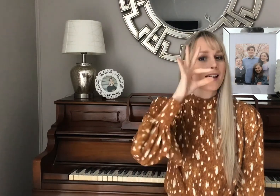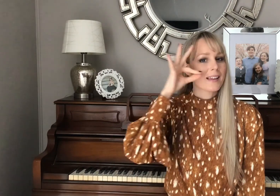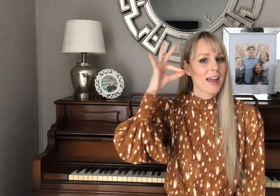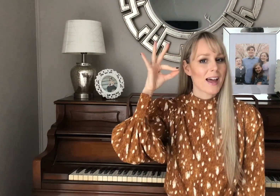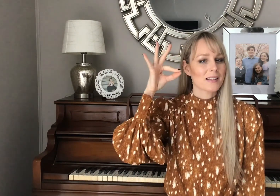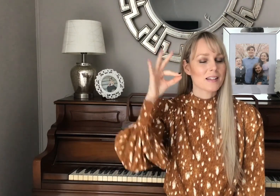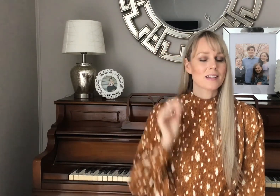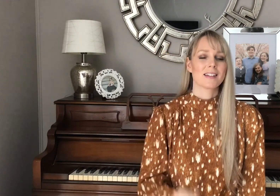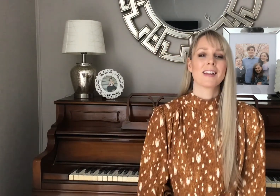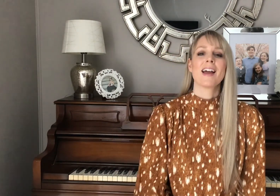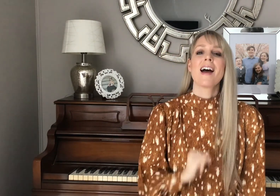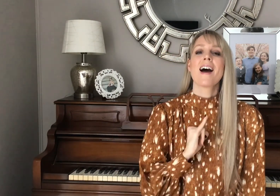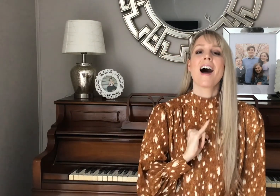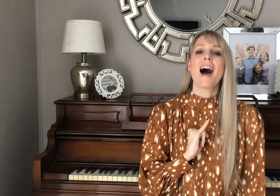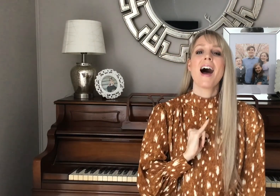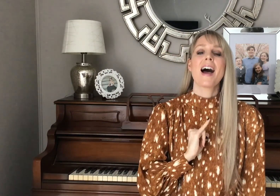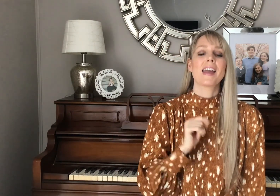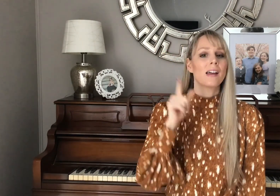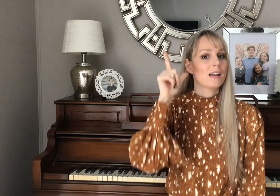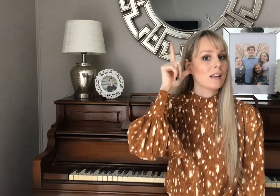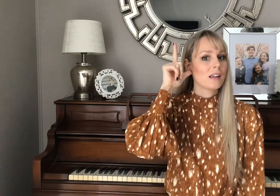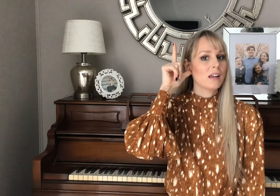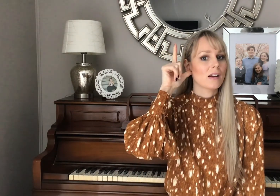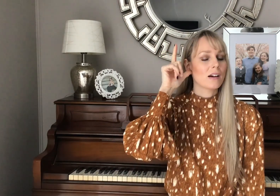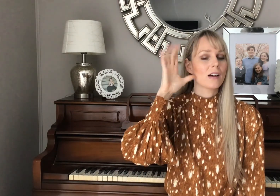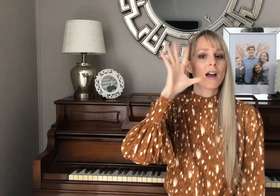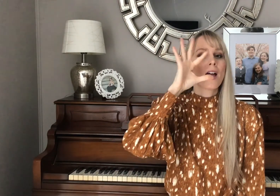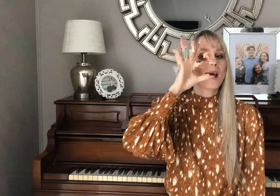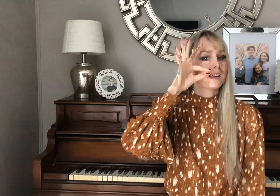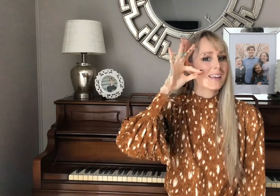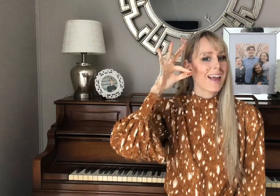Cat. I hear cat.